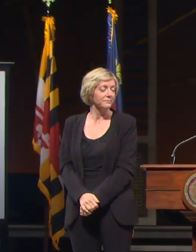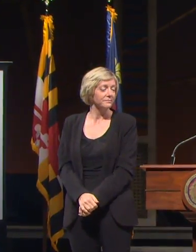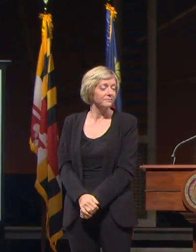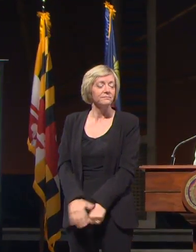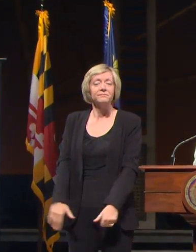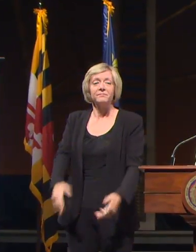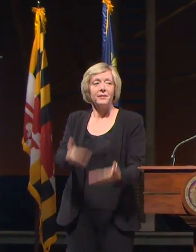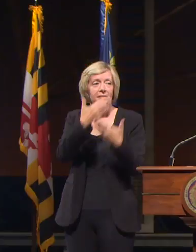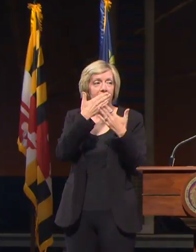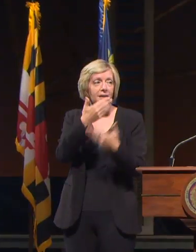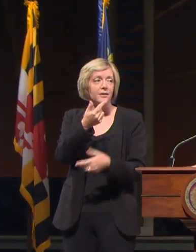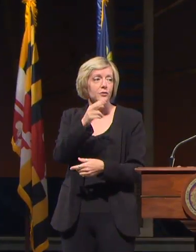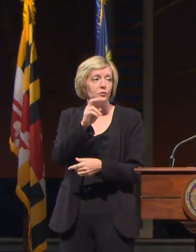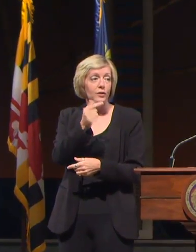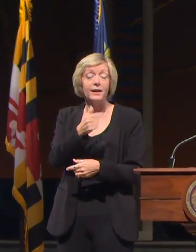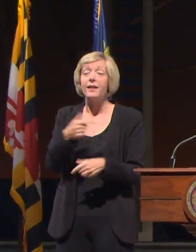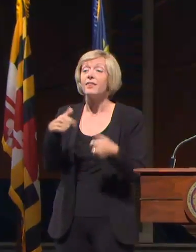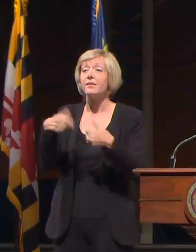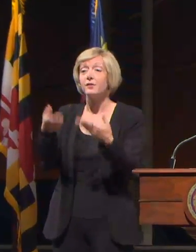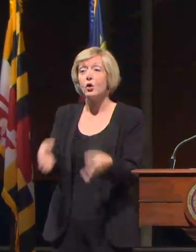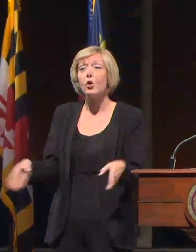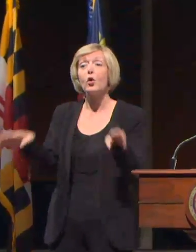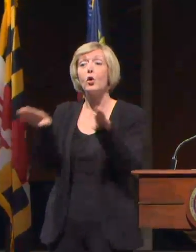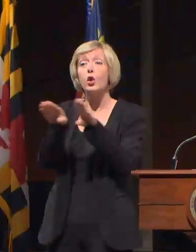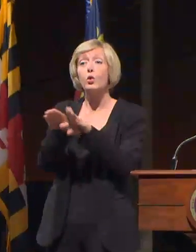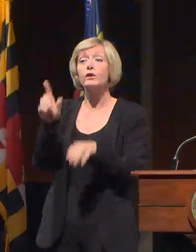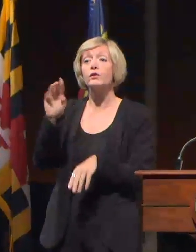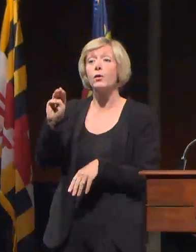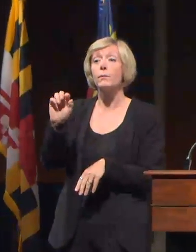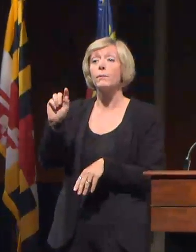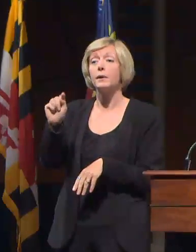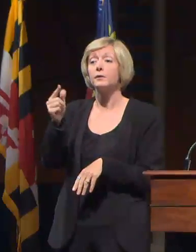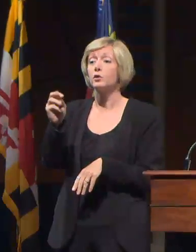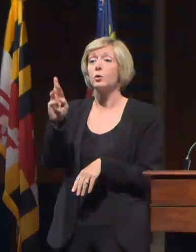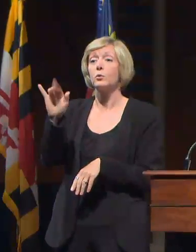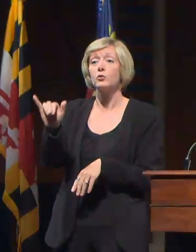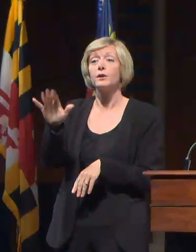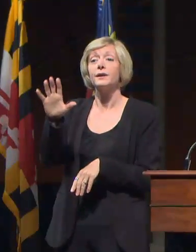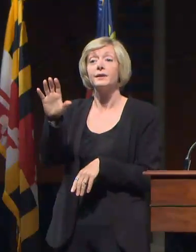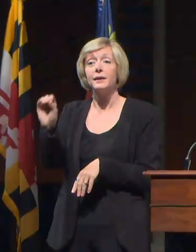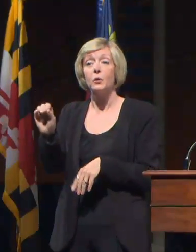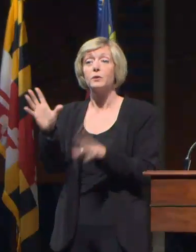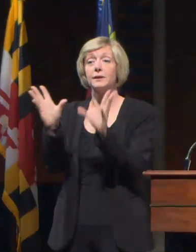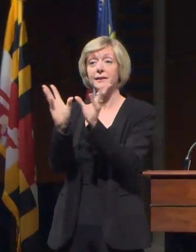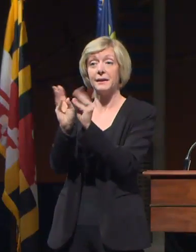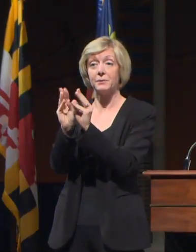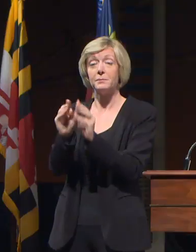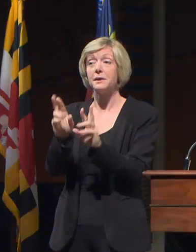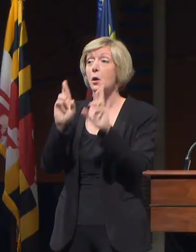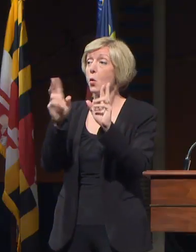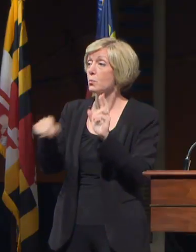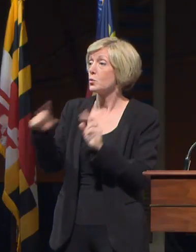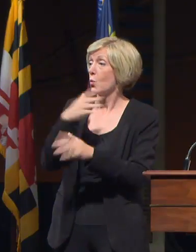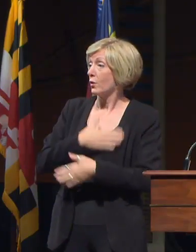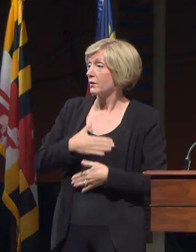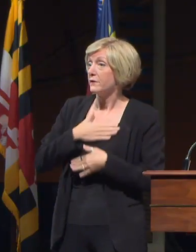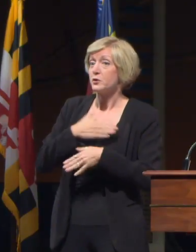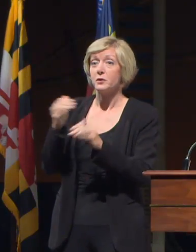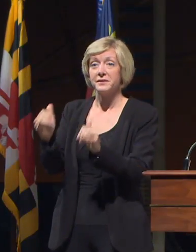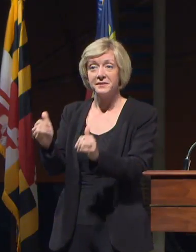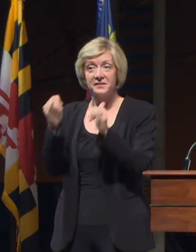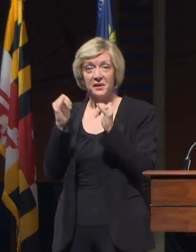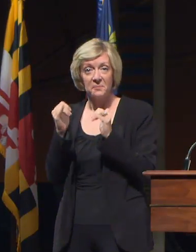Thank you, Greg. This concludes our Montgomery County Cabinet meeting. I hope that you've enjoyed it as much as I